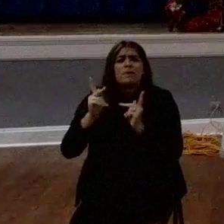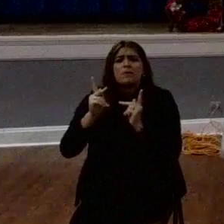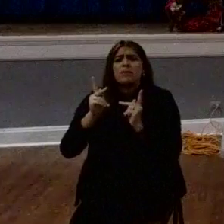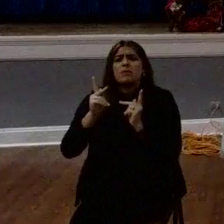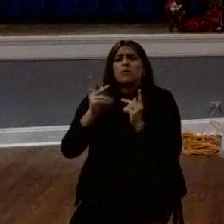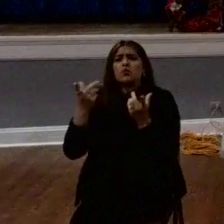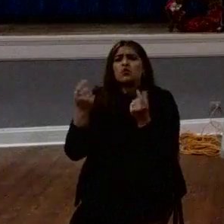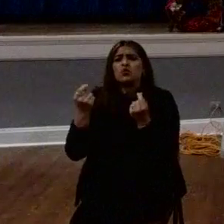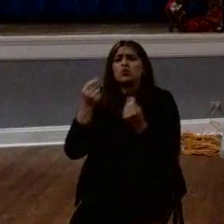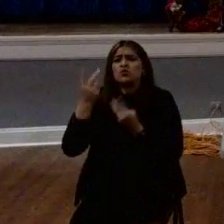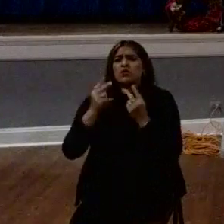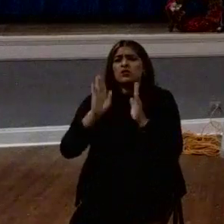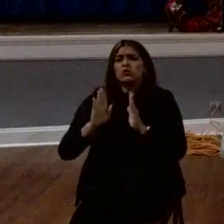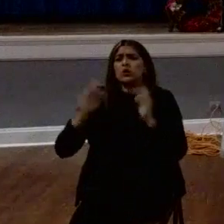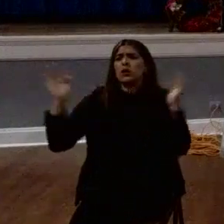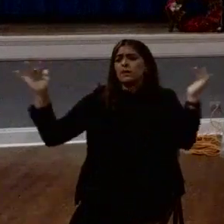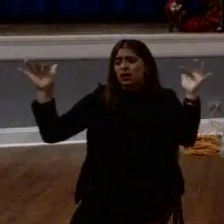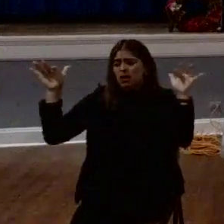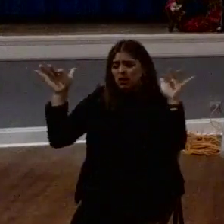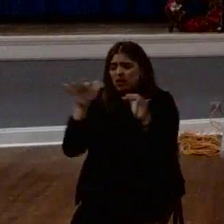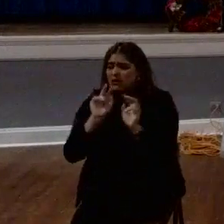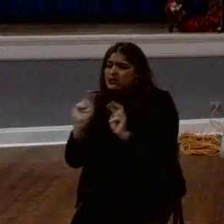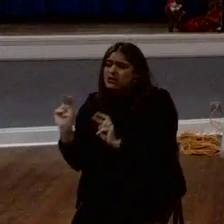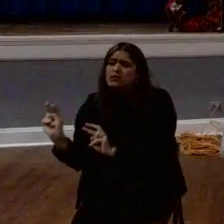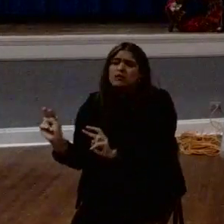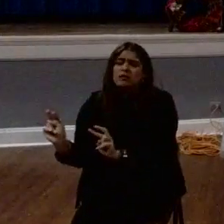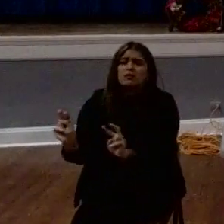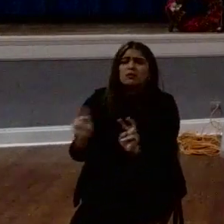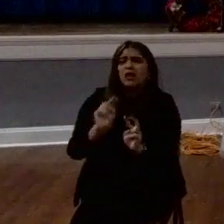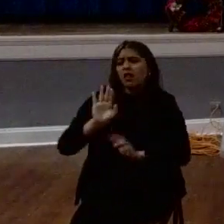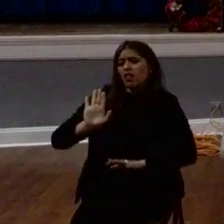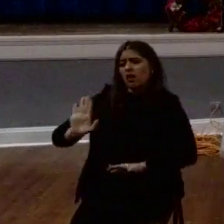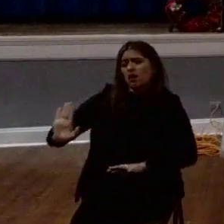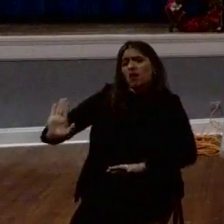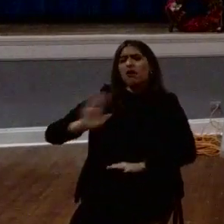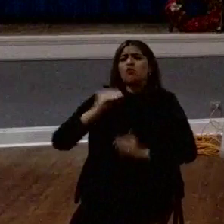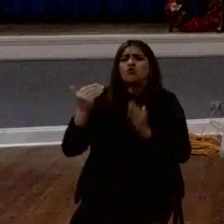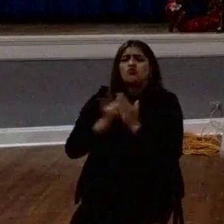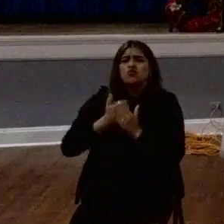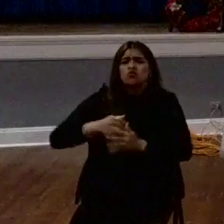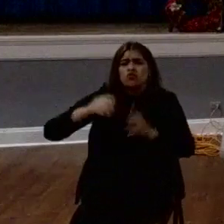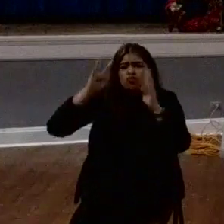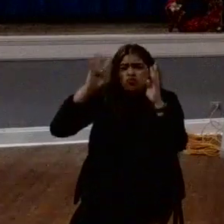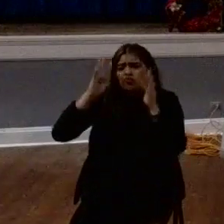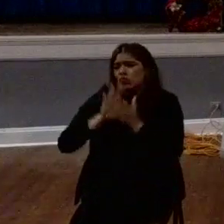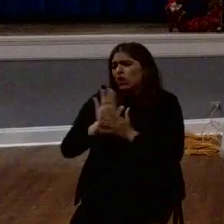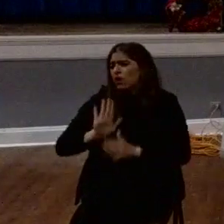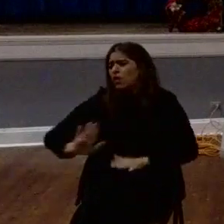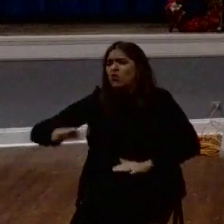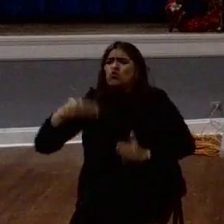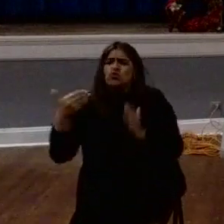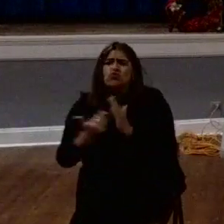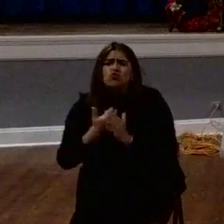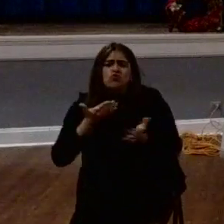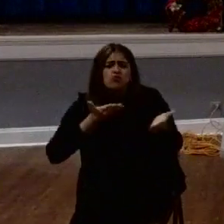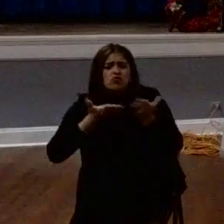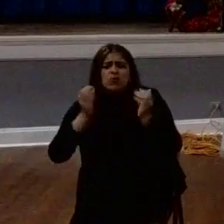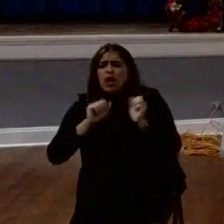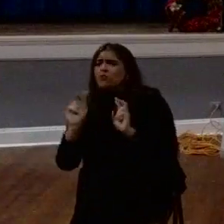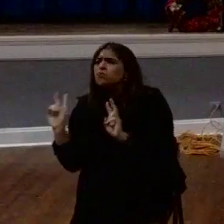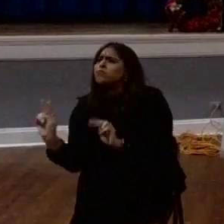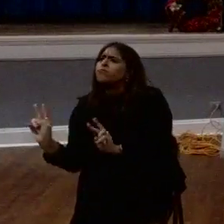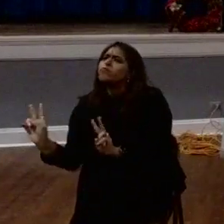can come and see their new jobs, their new creations, and their new services,